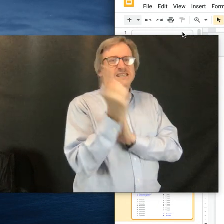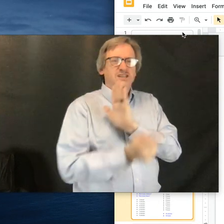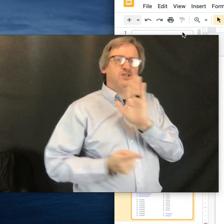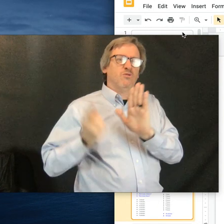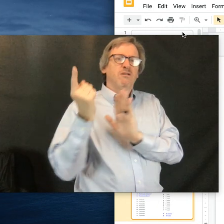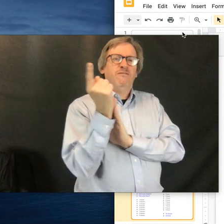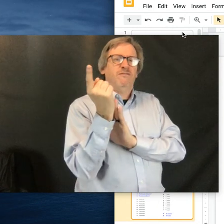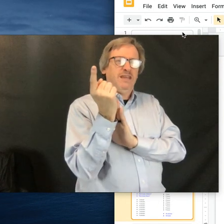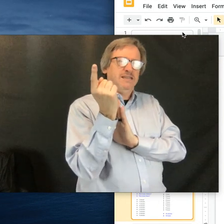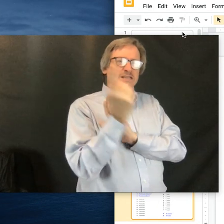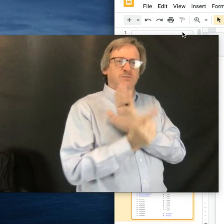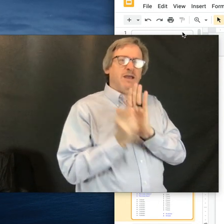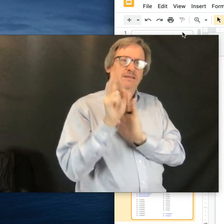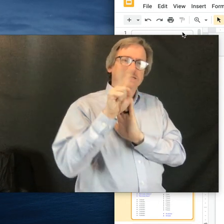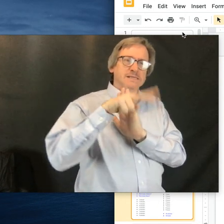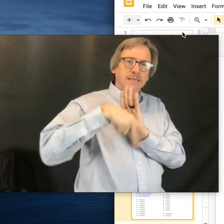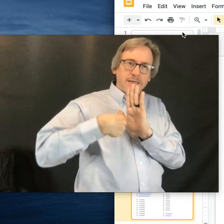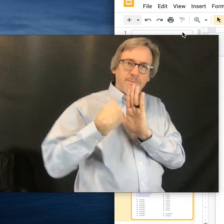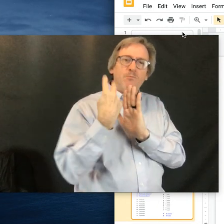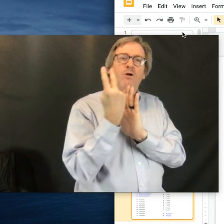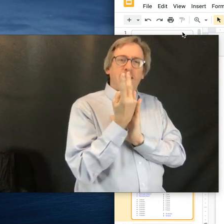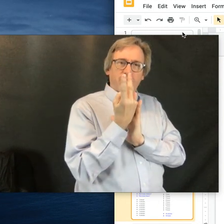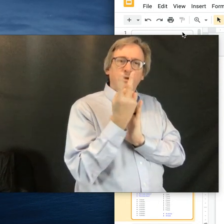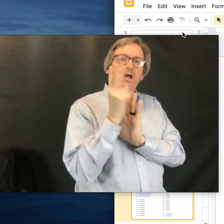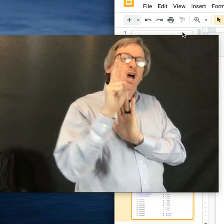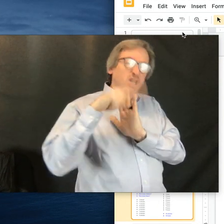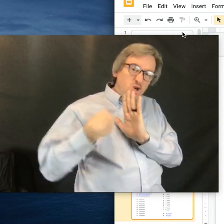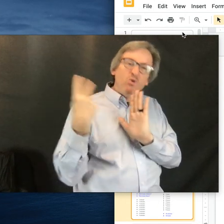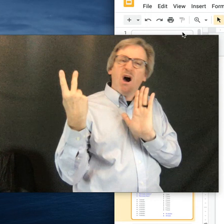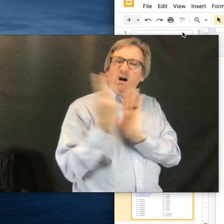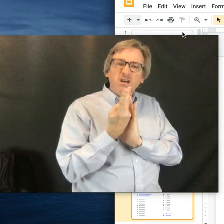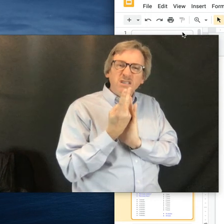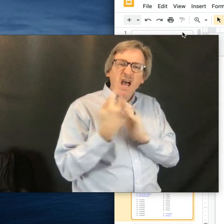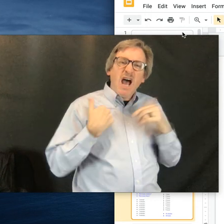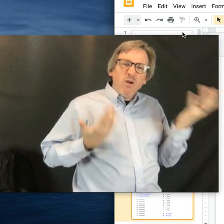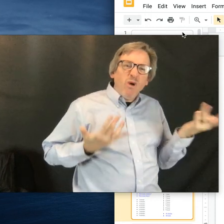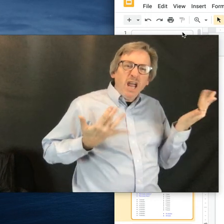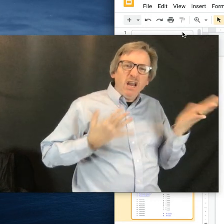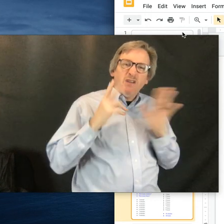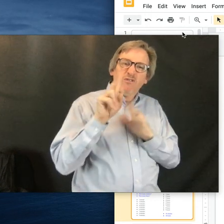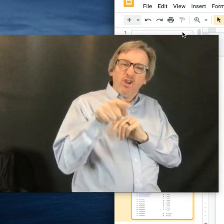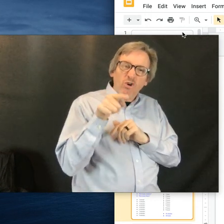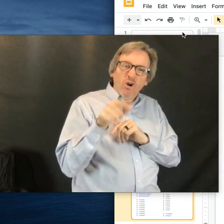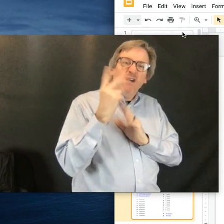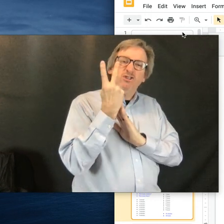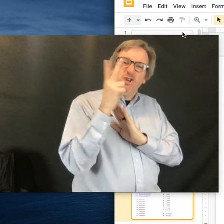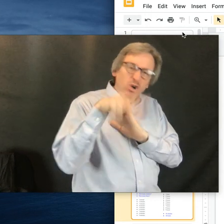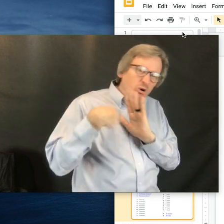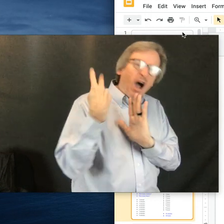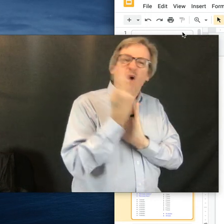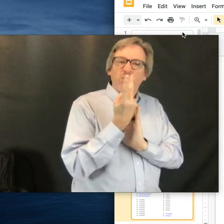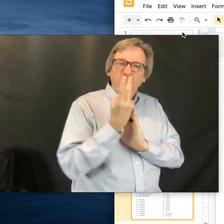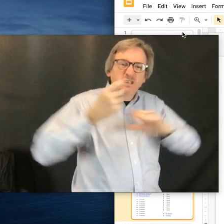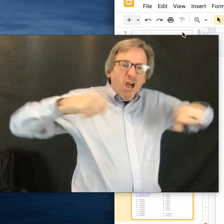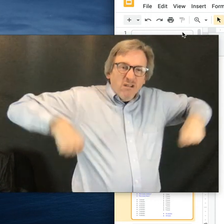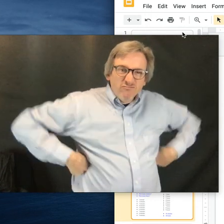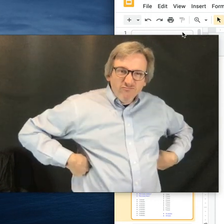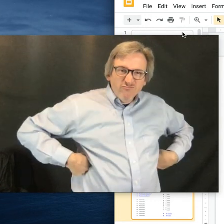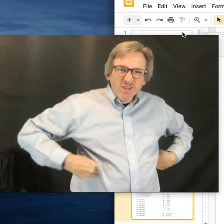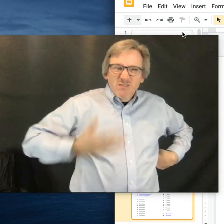This is the sort of the easiest way. This is a little bit more effort. 2 hours. I waited for you for 2